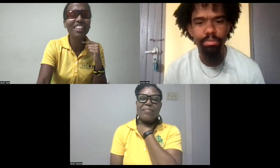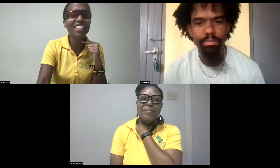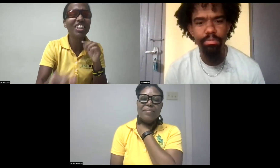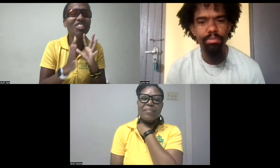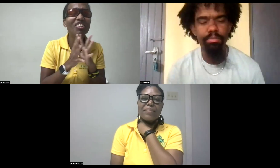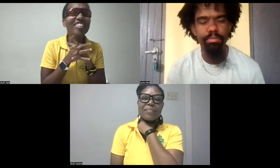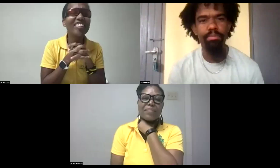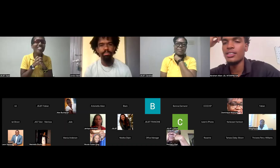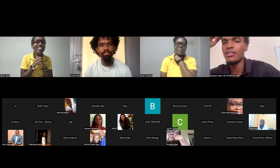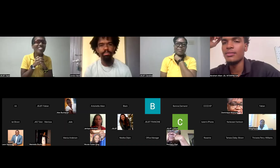Anyone else?